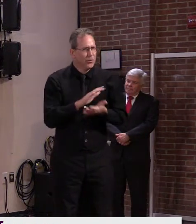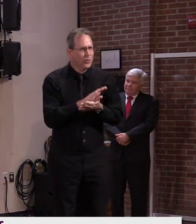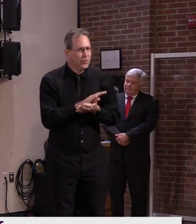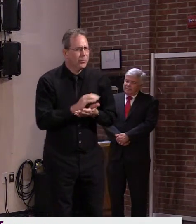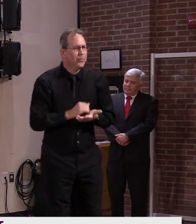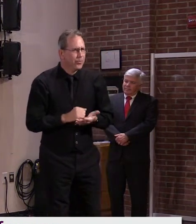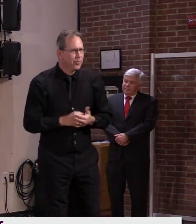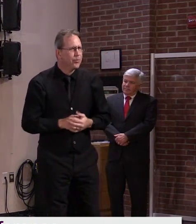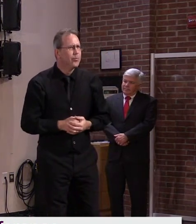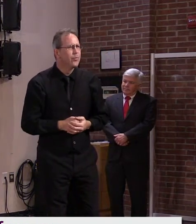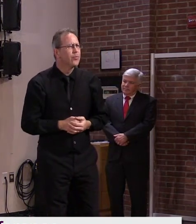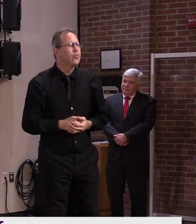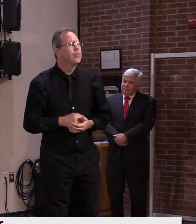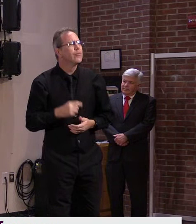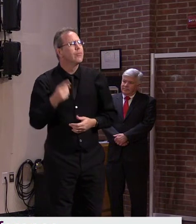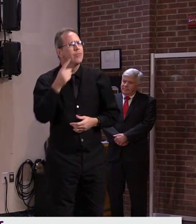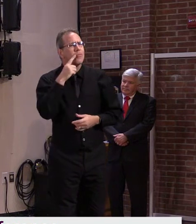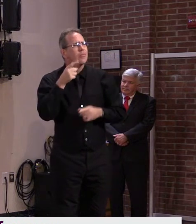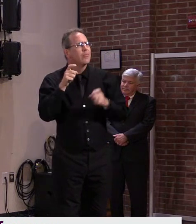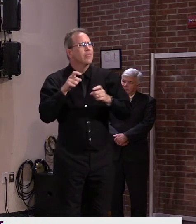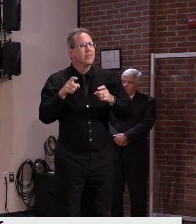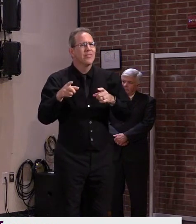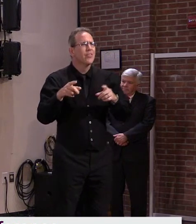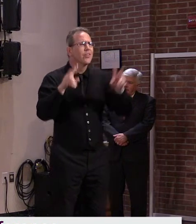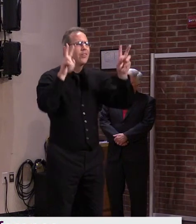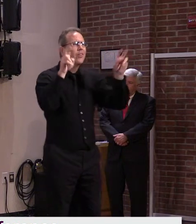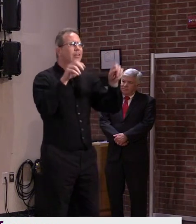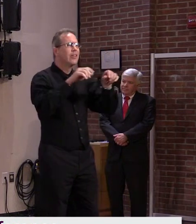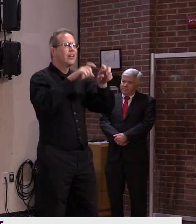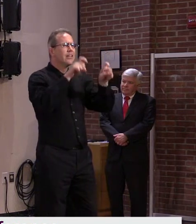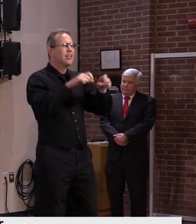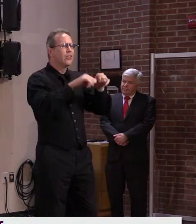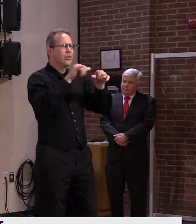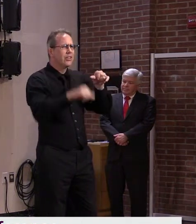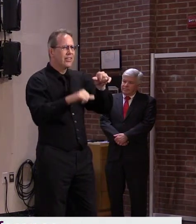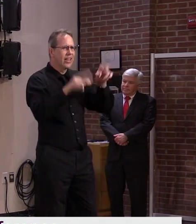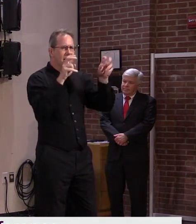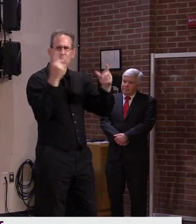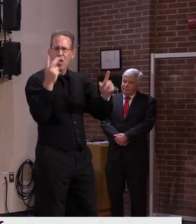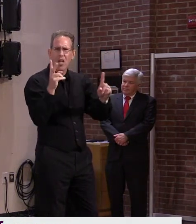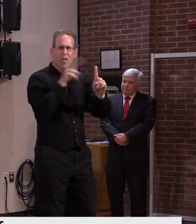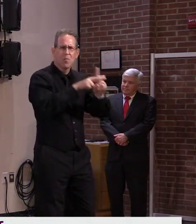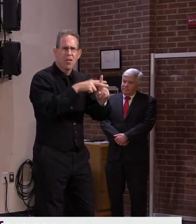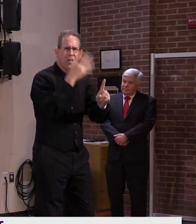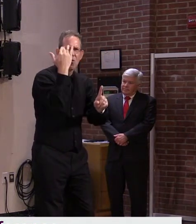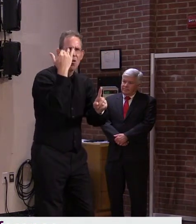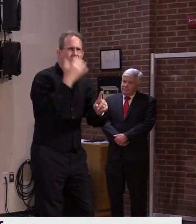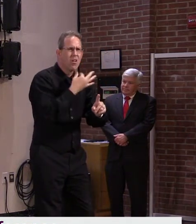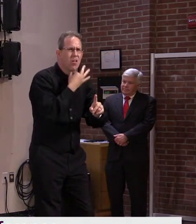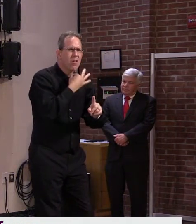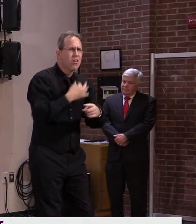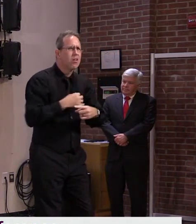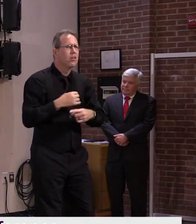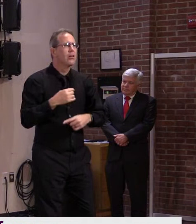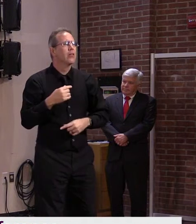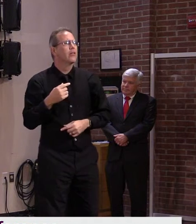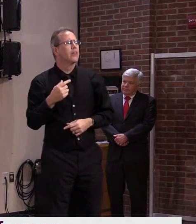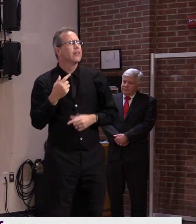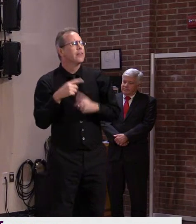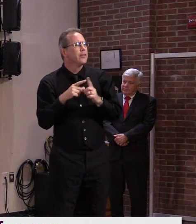Yeah, thanks. One, certainly the supply chain issues that we're working on with Department of Health and our other partners in state